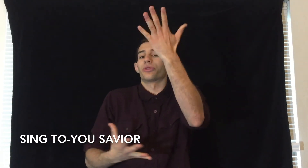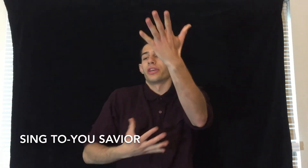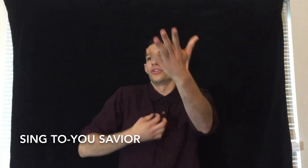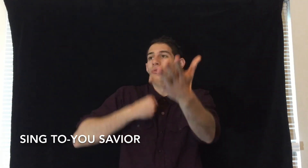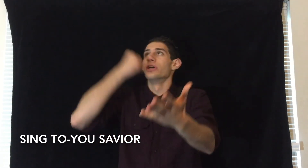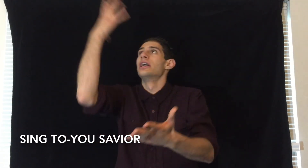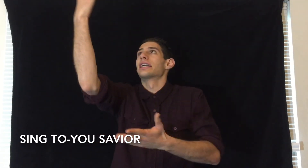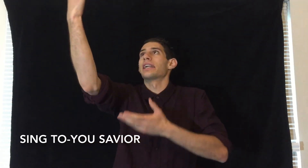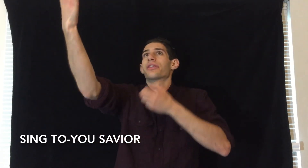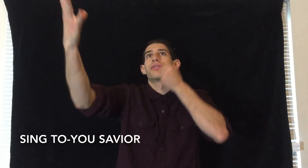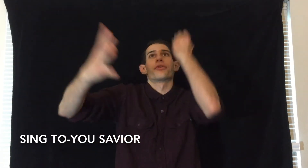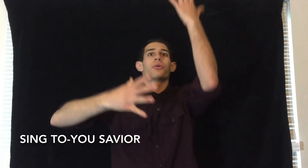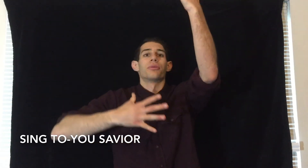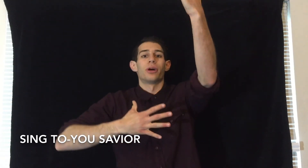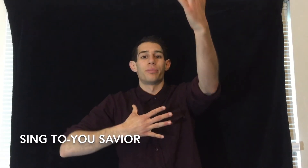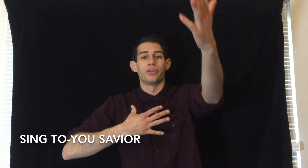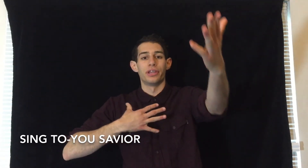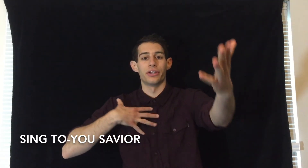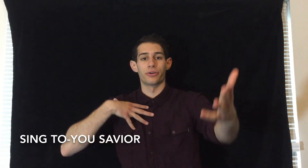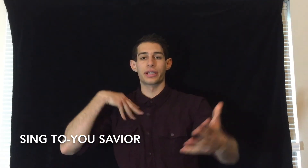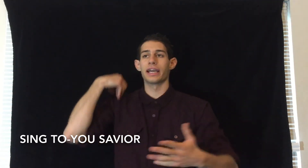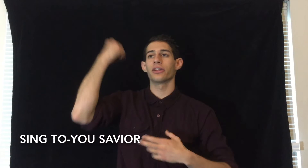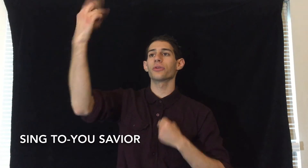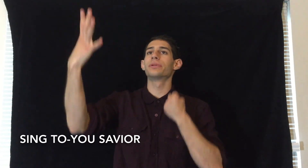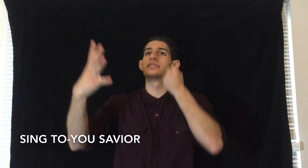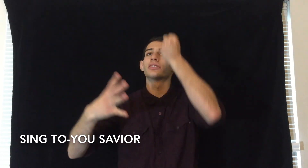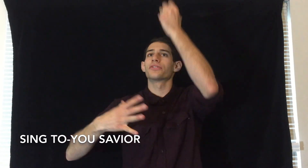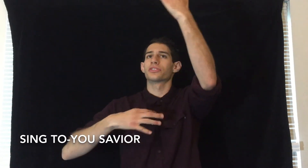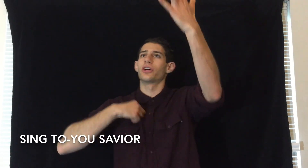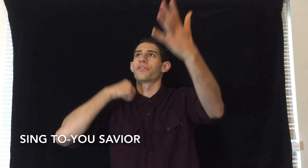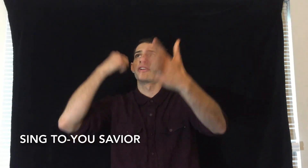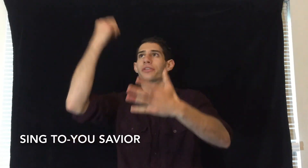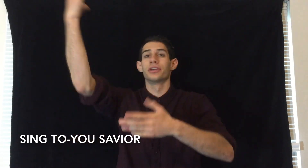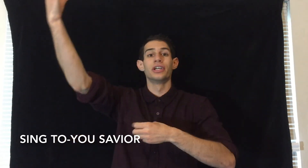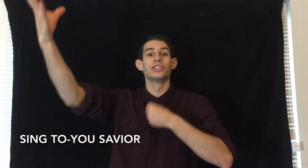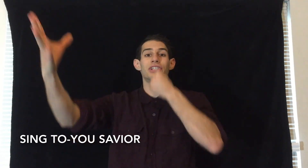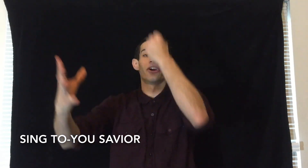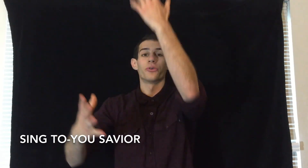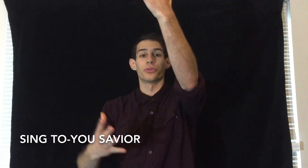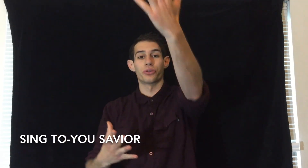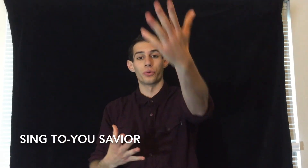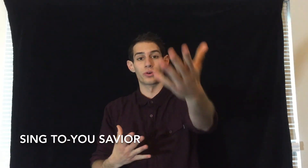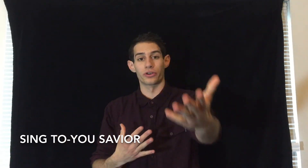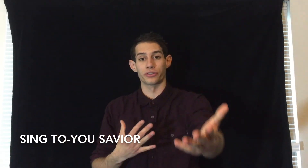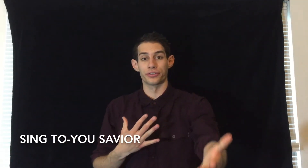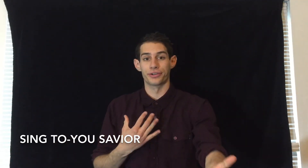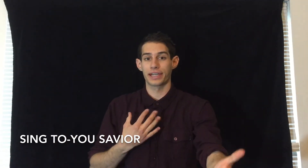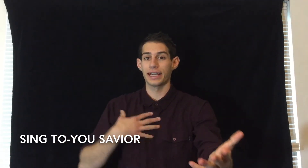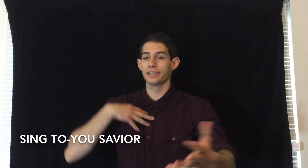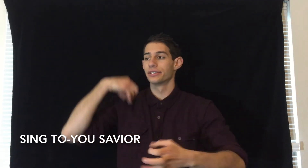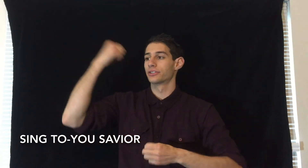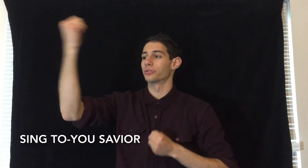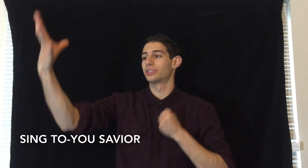within you, kind of throw them up in the air, okay? Little pieces of yourself that you're sharing with the world, okay? So